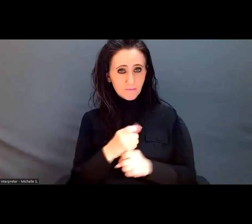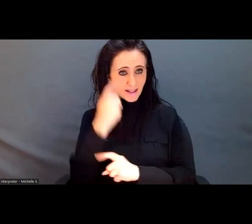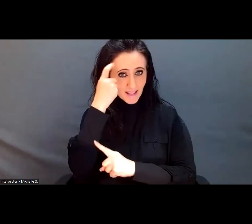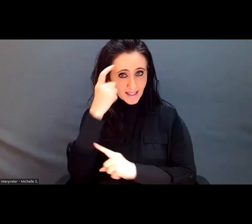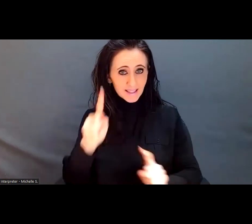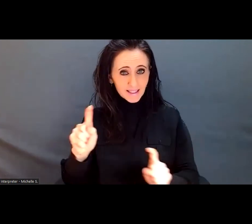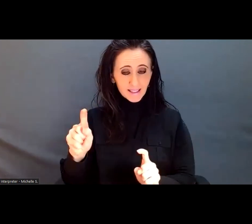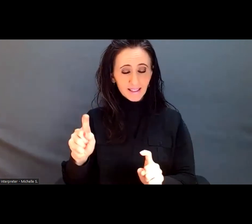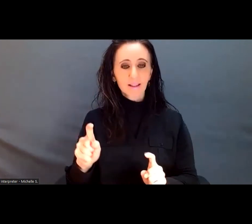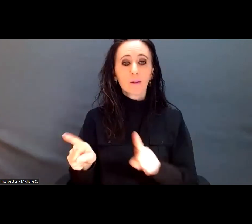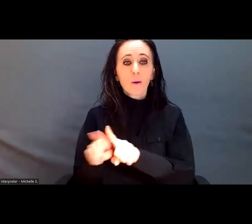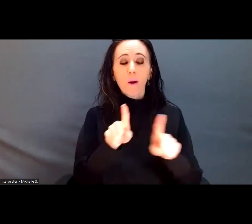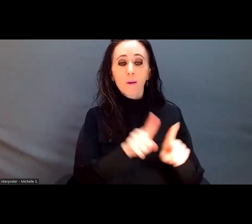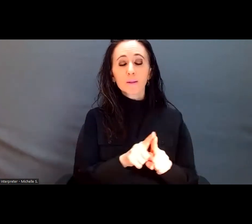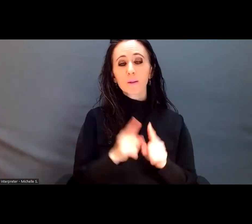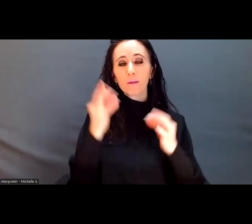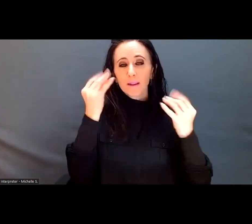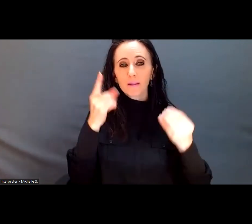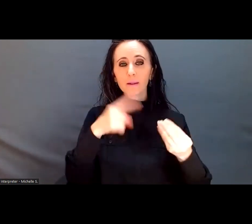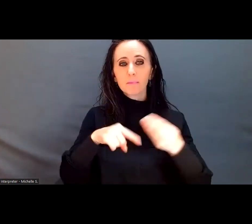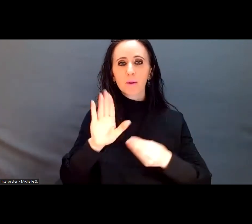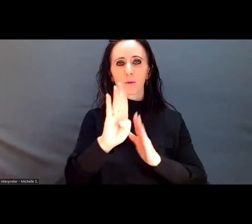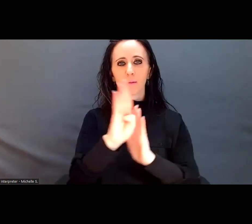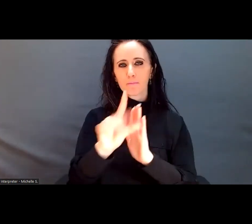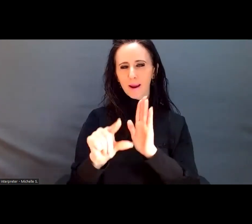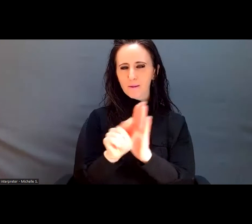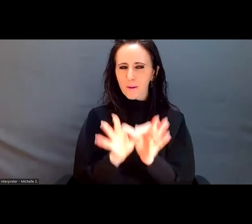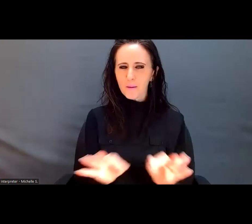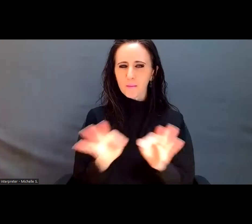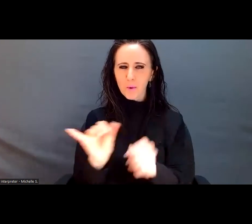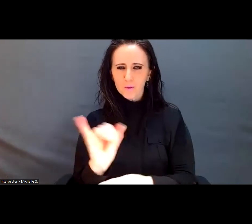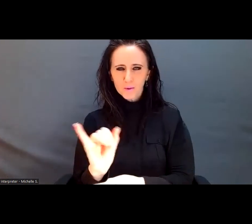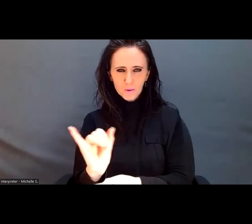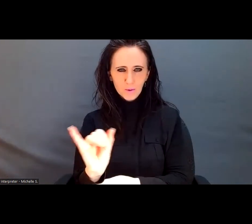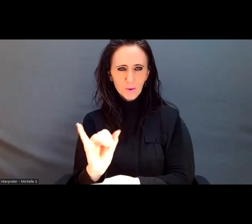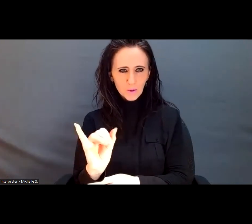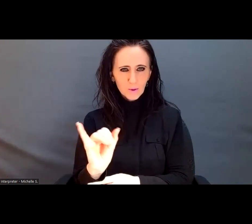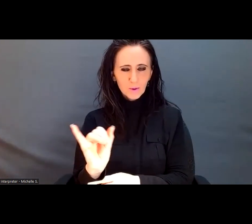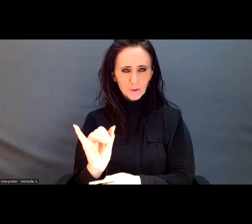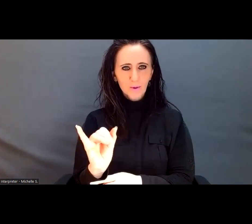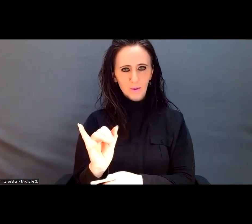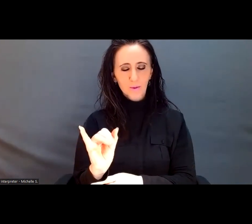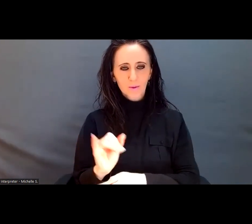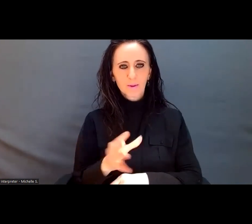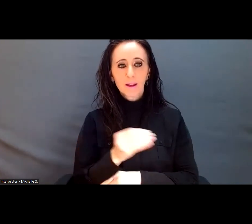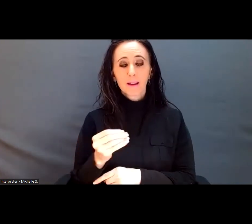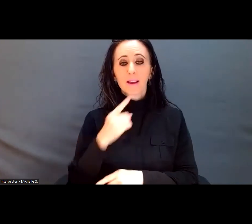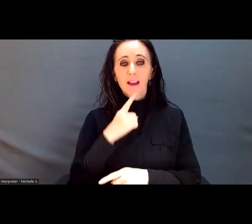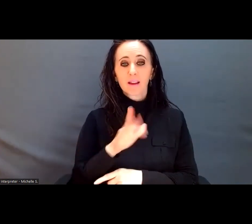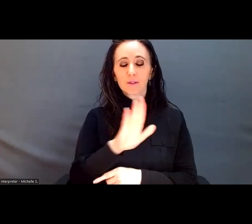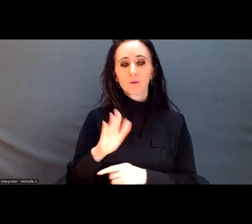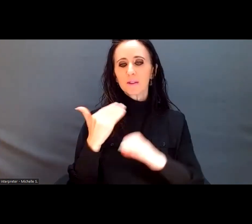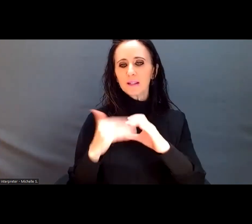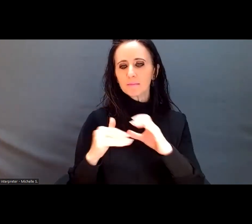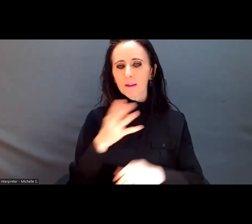screen option. I can help you with that if you're not quite sure how to do it yet. And block your calendar, emails, and phones, right? Just